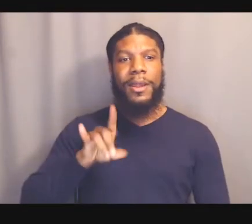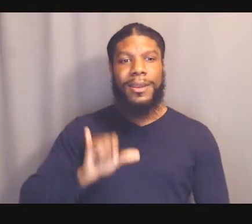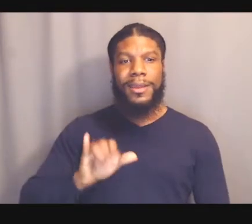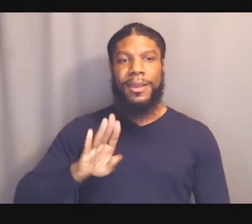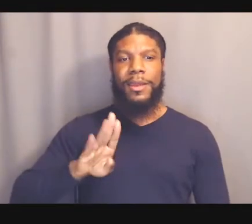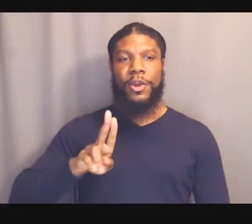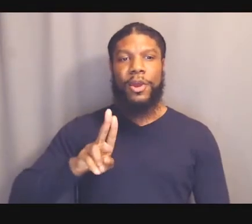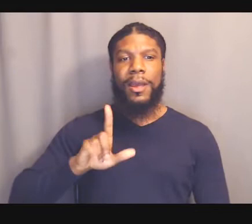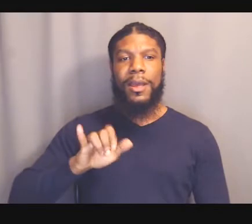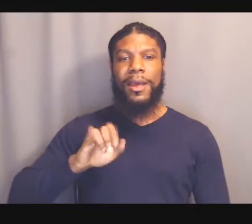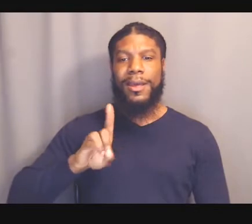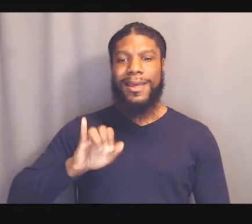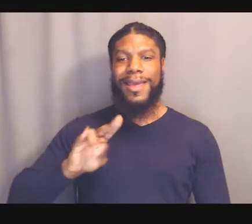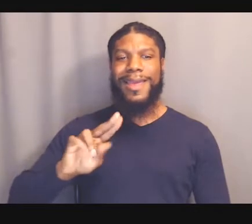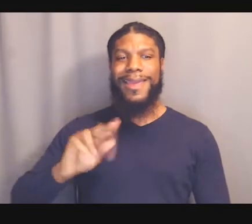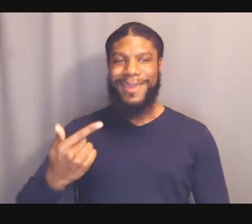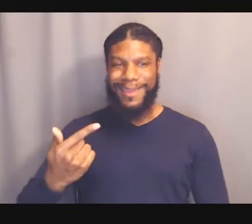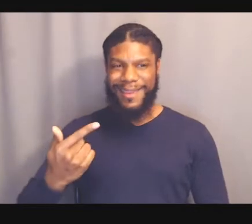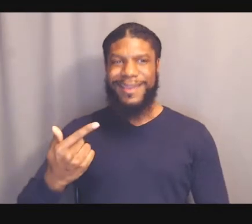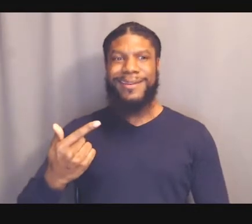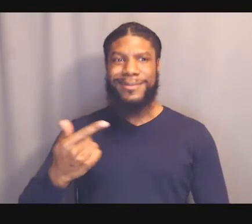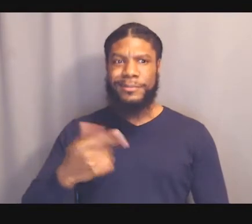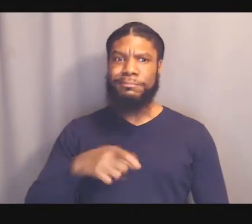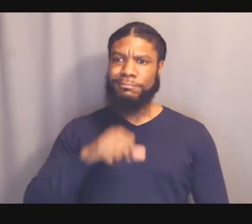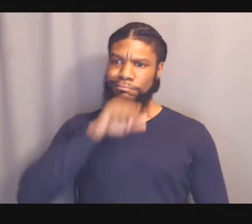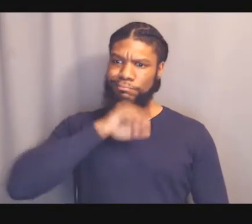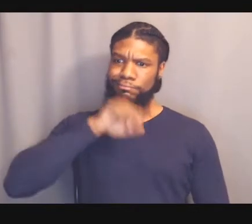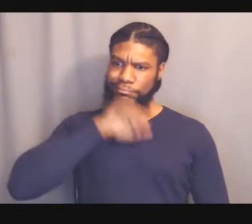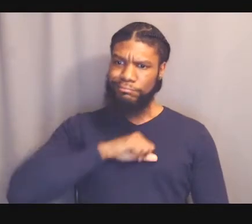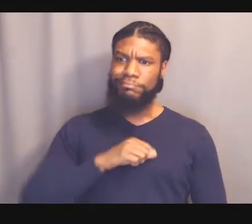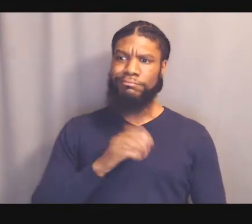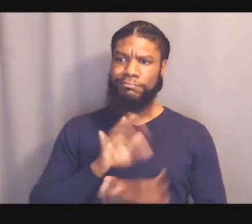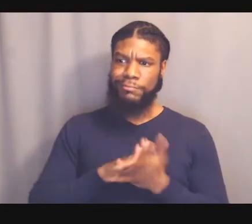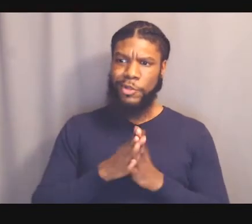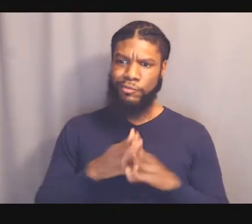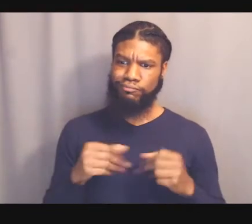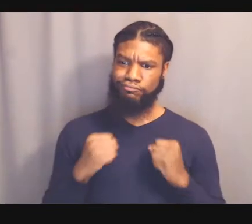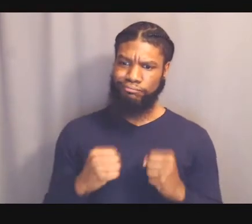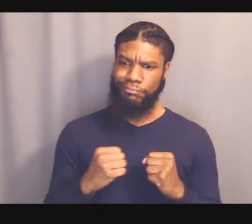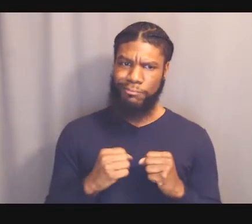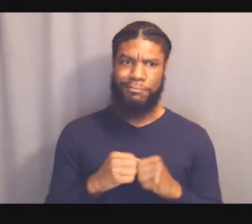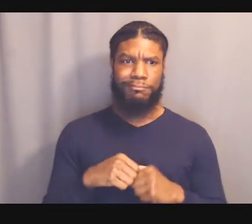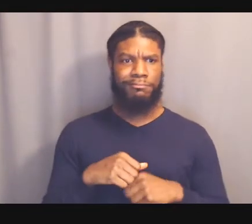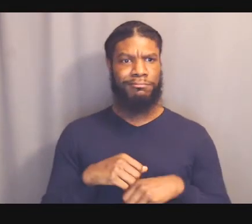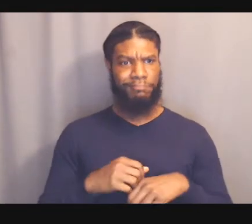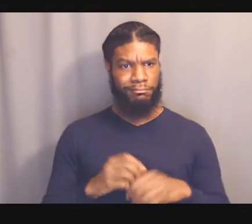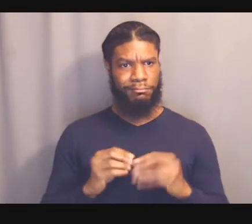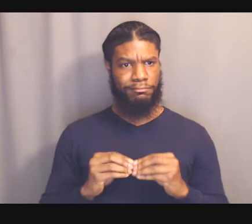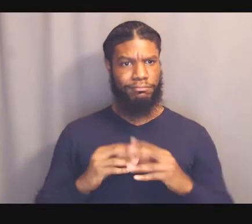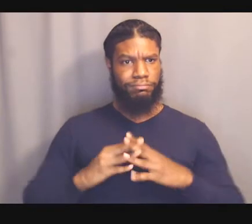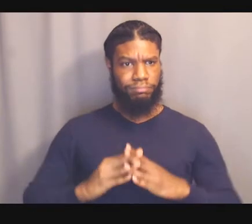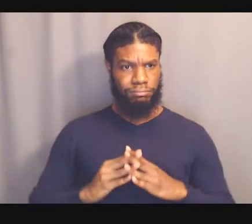called Bodybuilding, and we are building the body. This is our last sermon in that